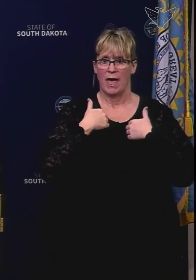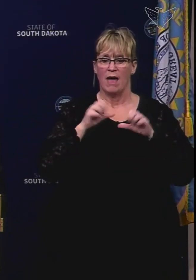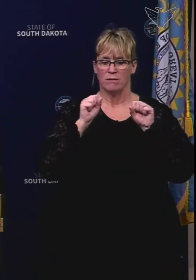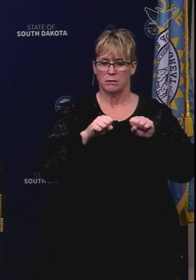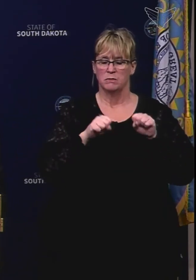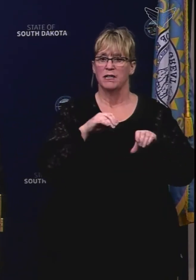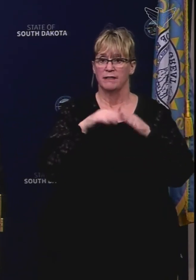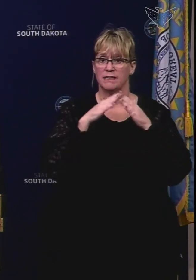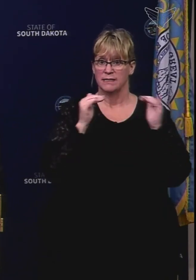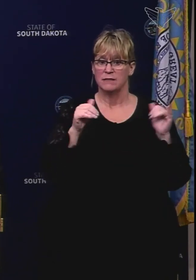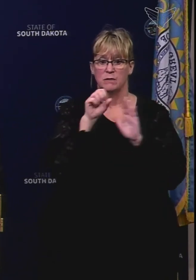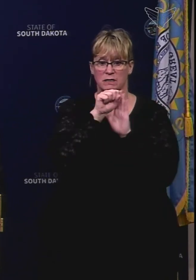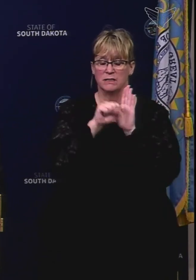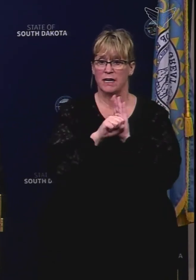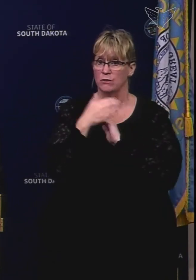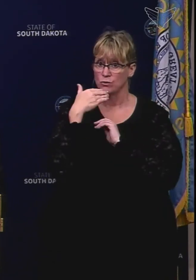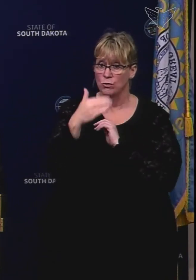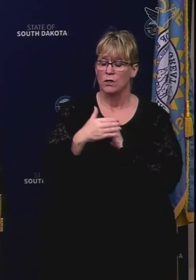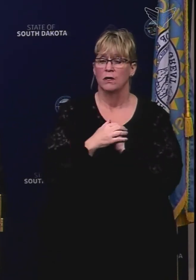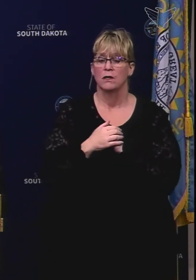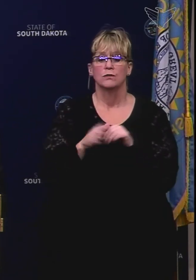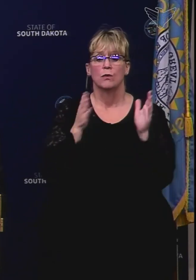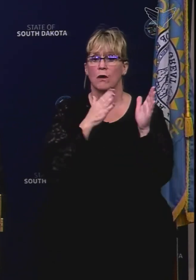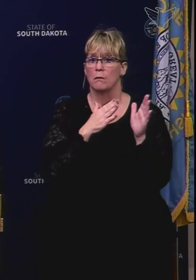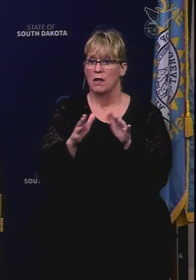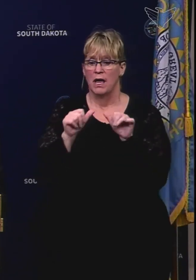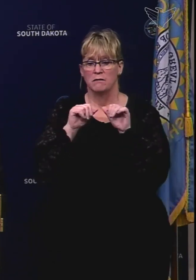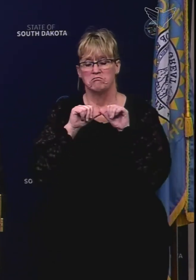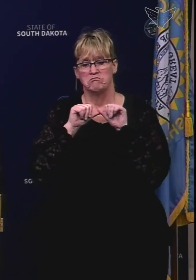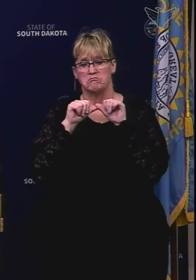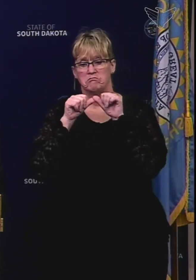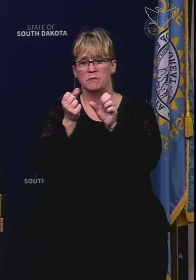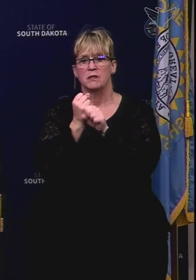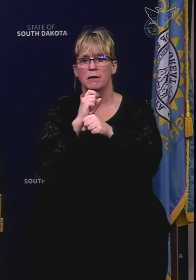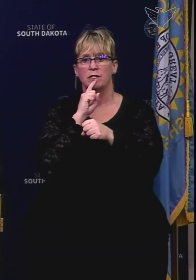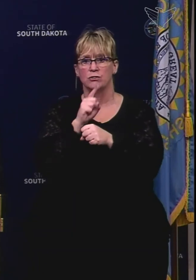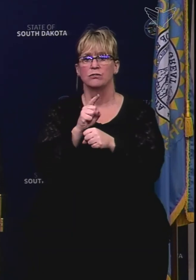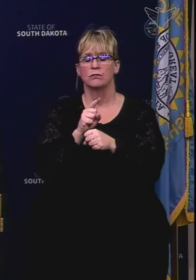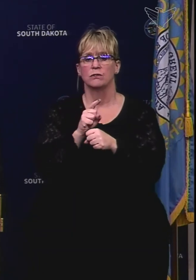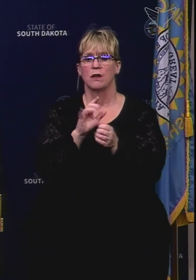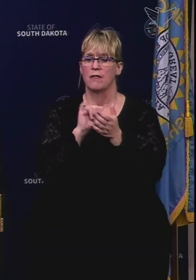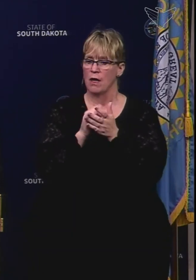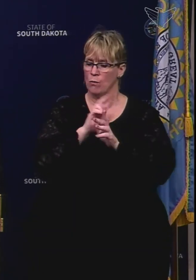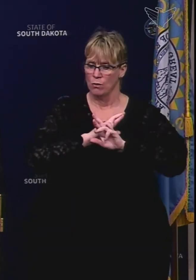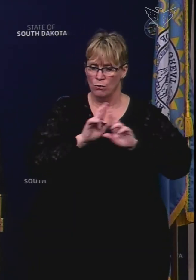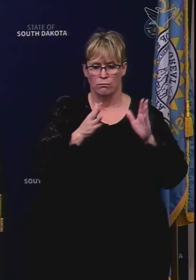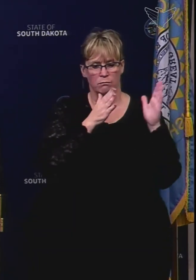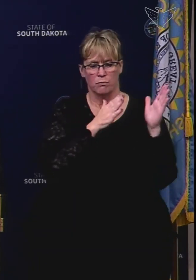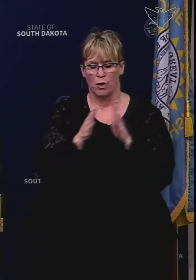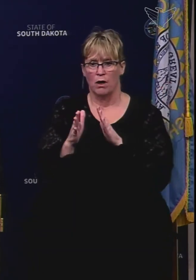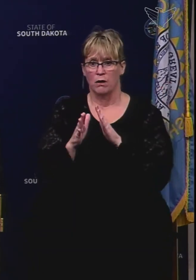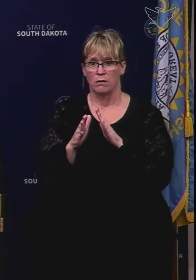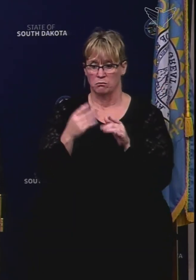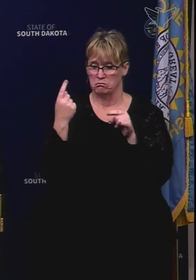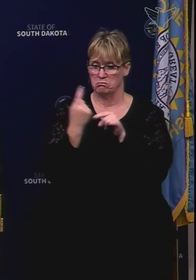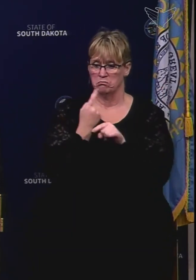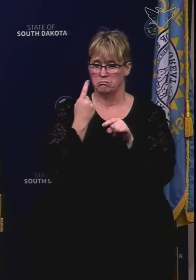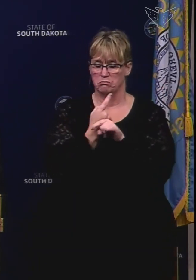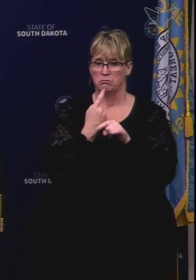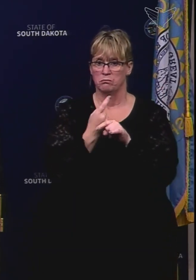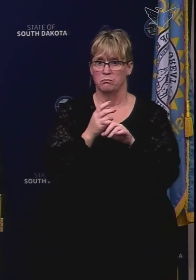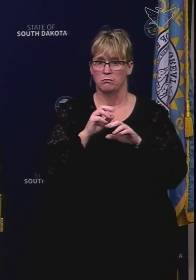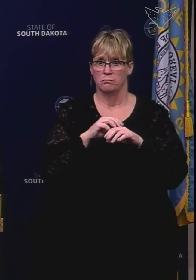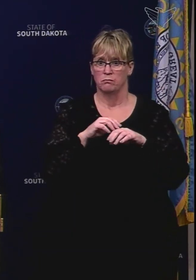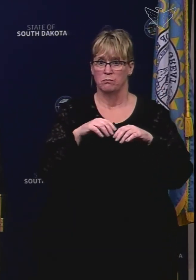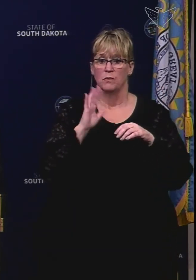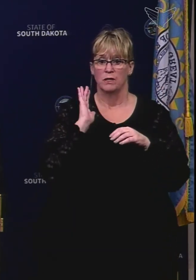the system, and we're doing well. And so our plan is to make sure that we're prepared, which we adequately are, and we'll continue to go